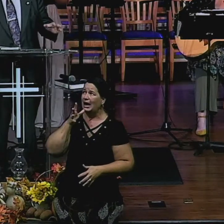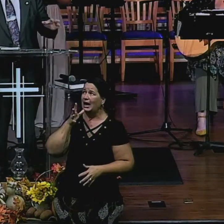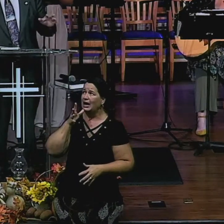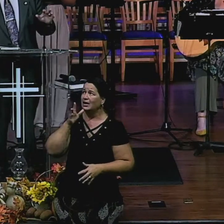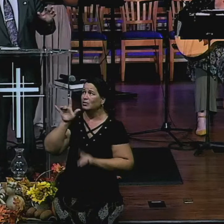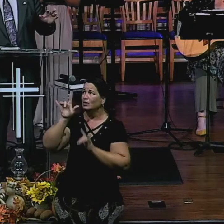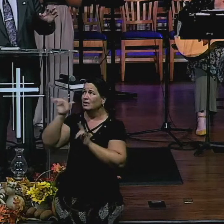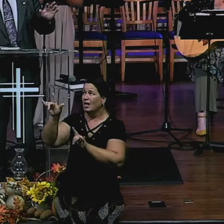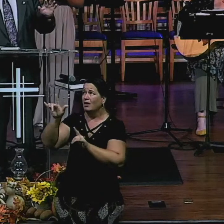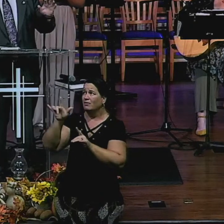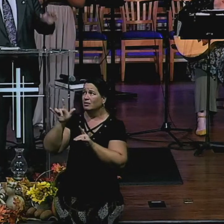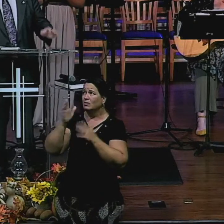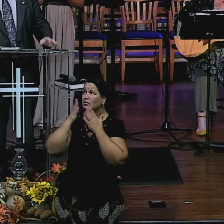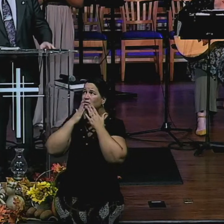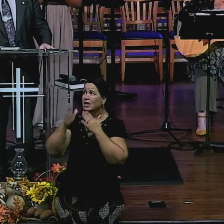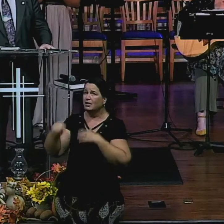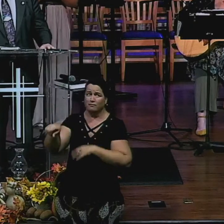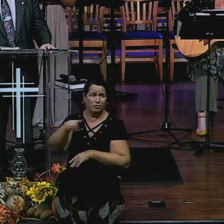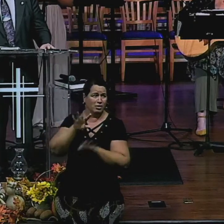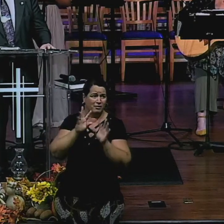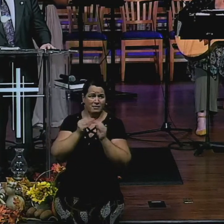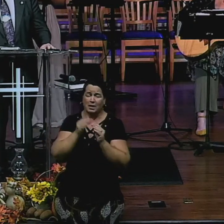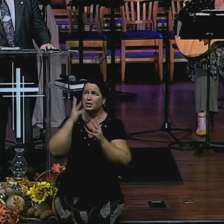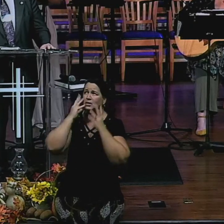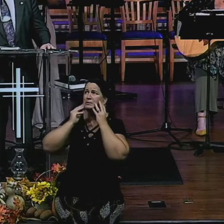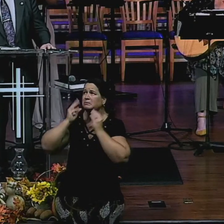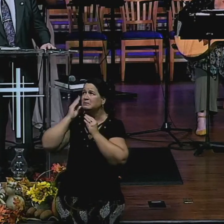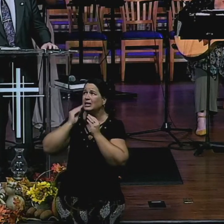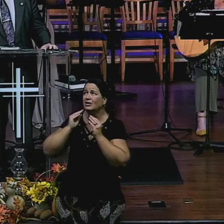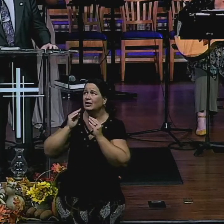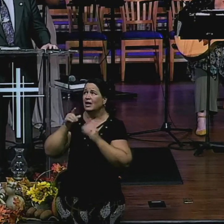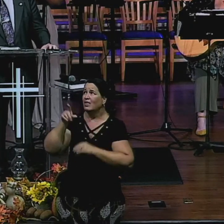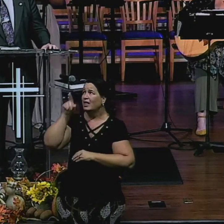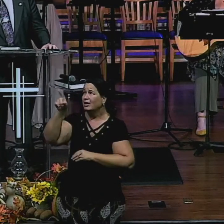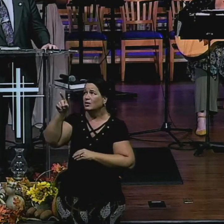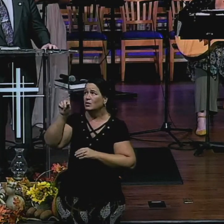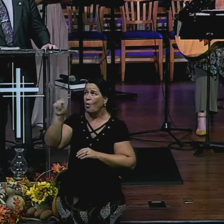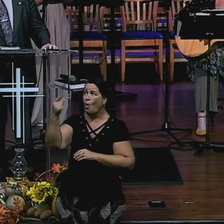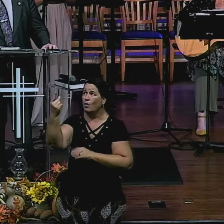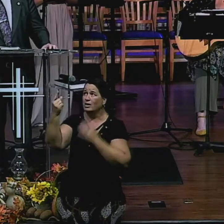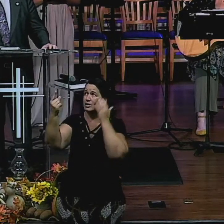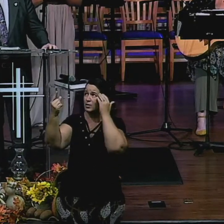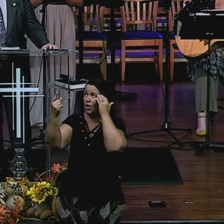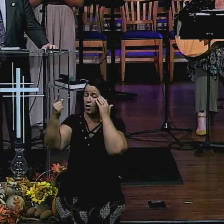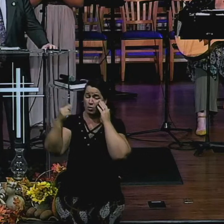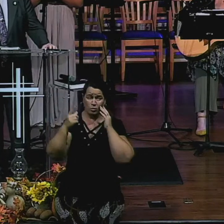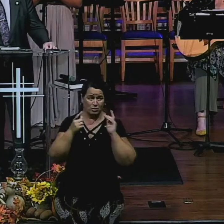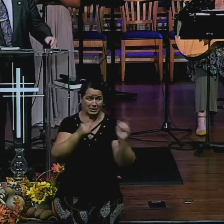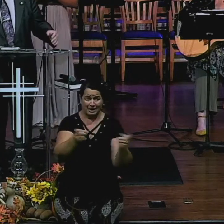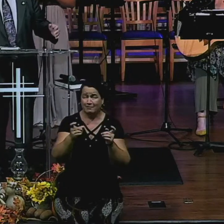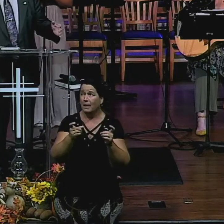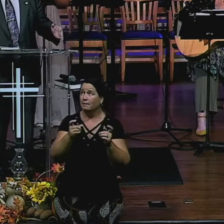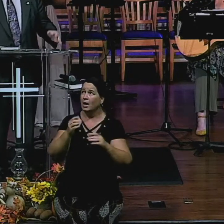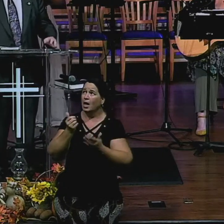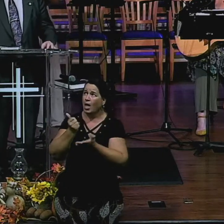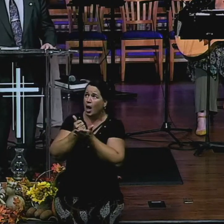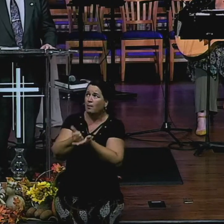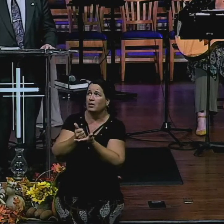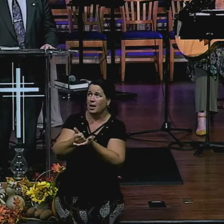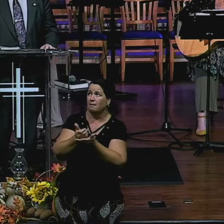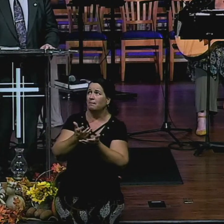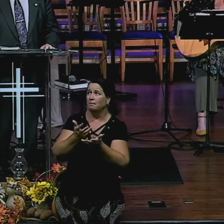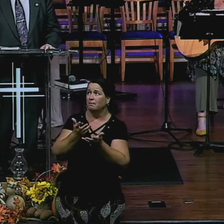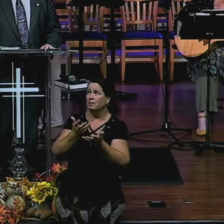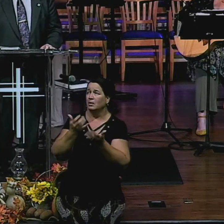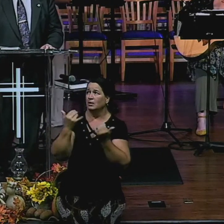going through something that no one else knows. Thank you, Master, that you know. And would you meet them at their point of need? And God, would you just abide with us as we continue to